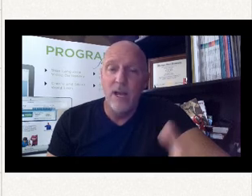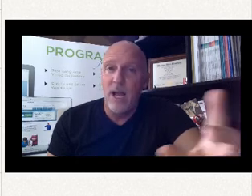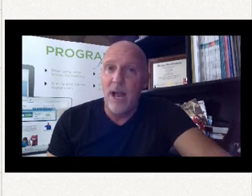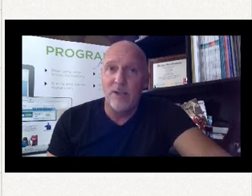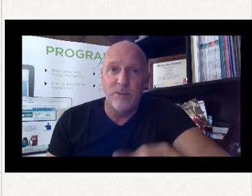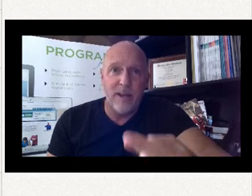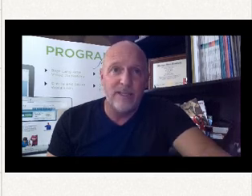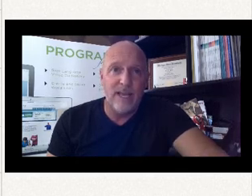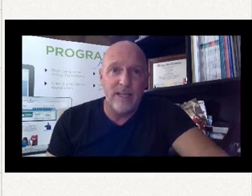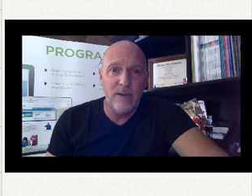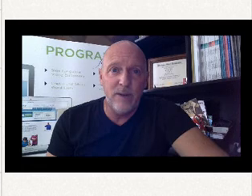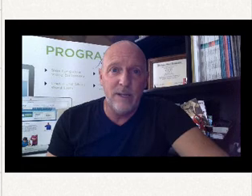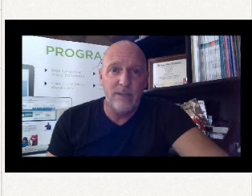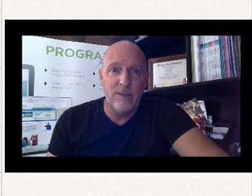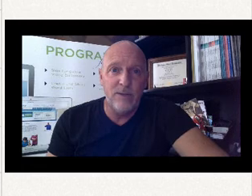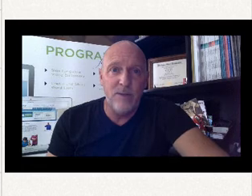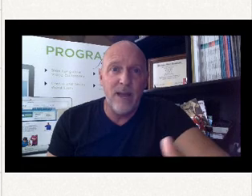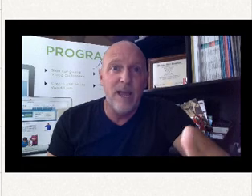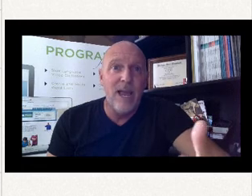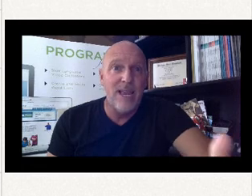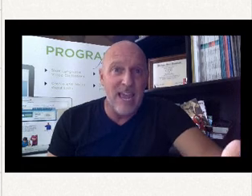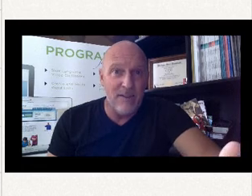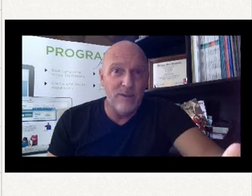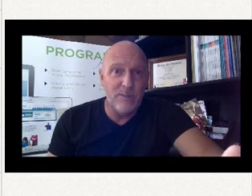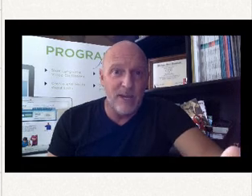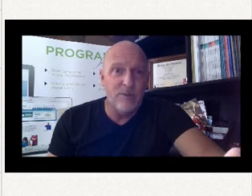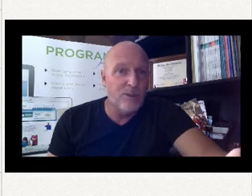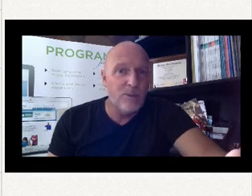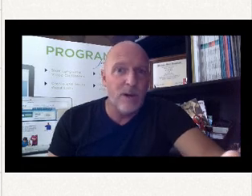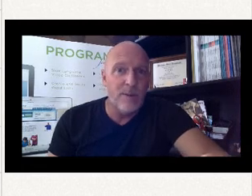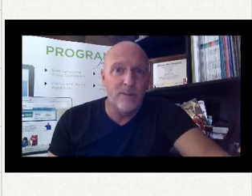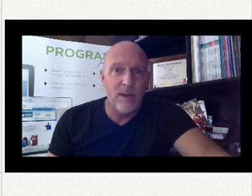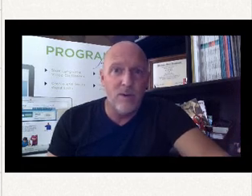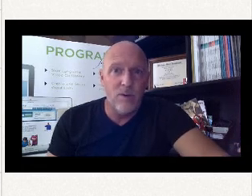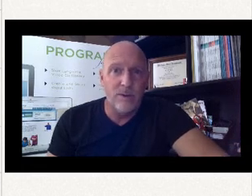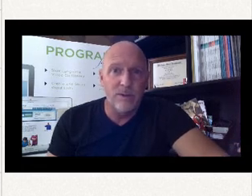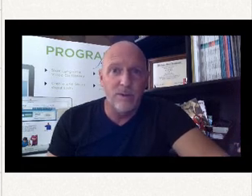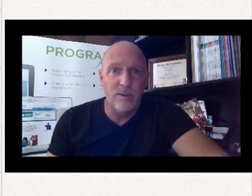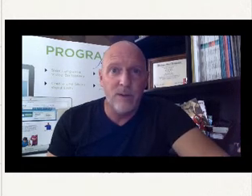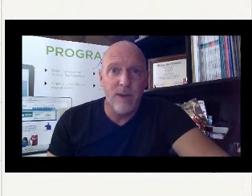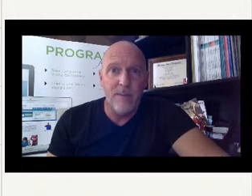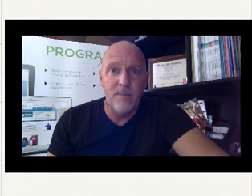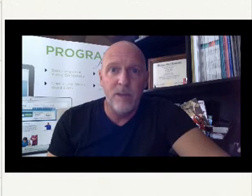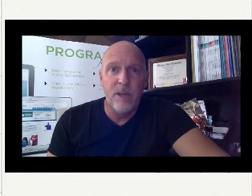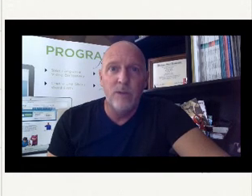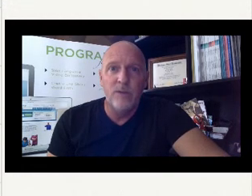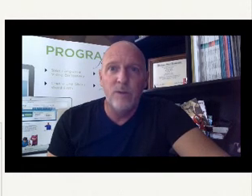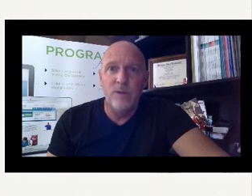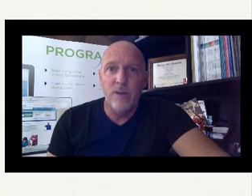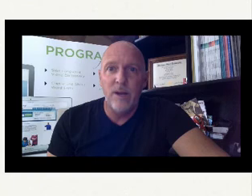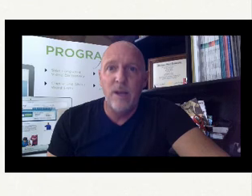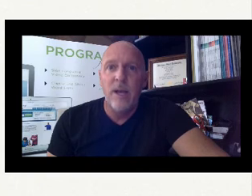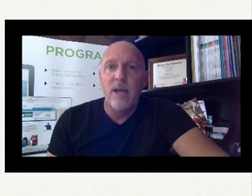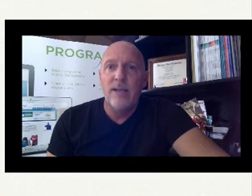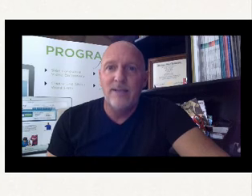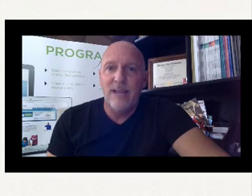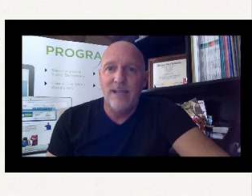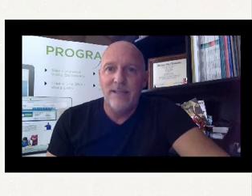I just paste that link right into my Canvas page, which is where I build my course. Okay, so those are there. Signing